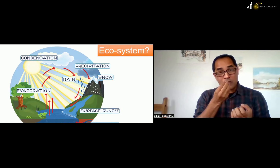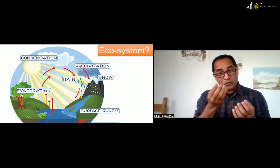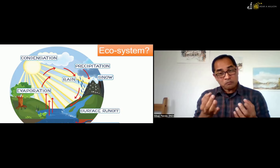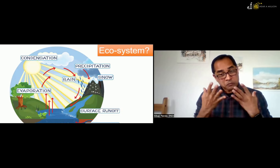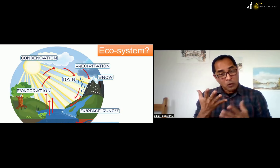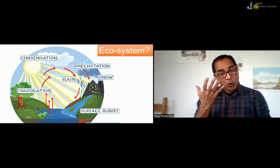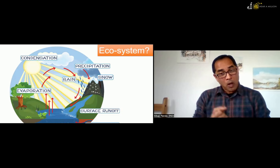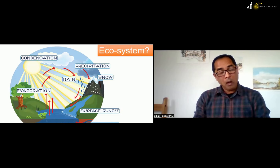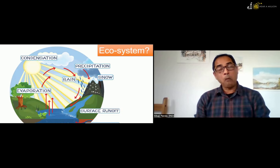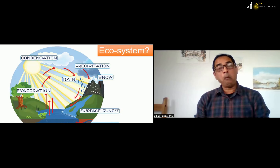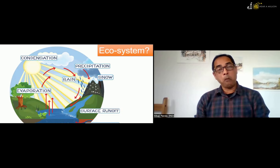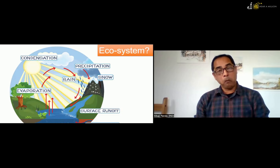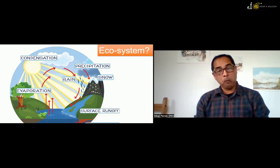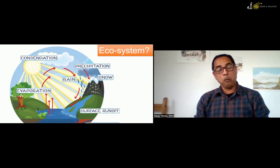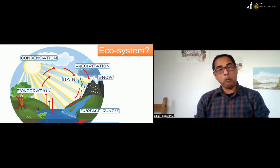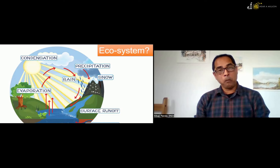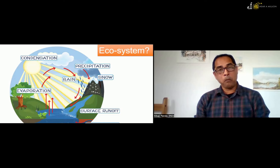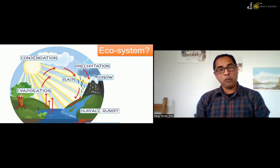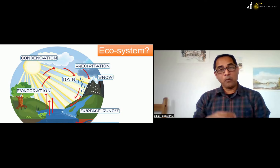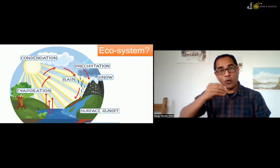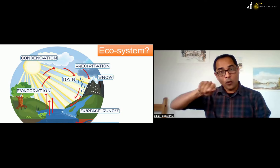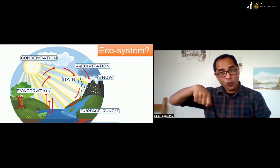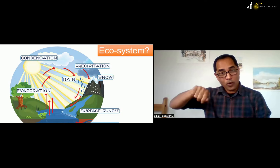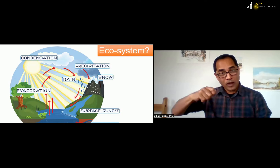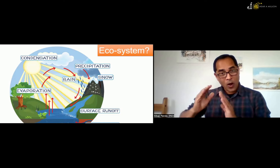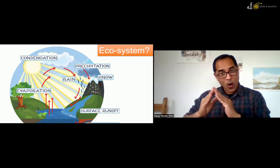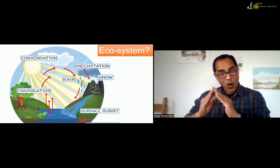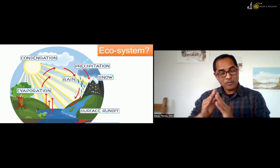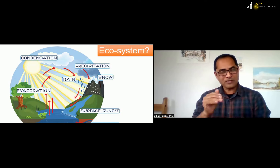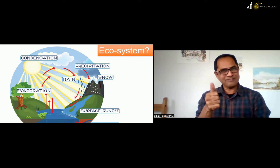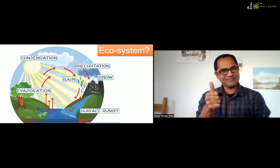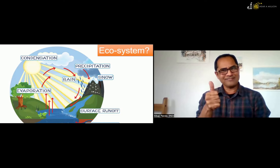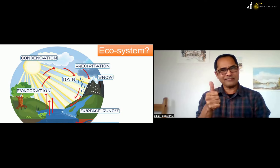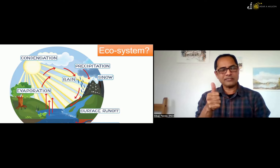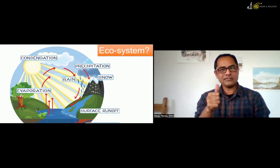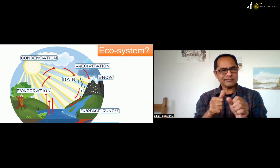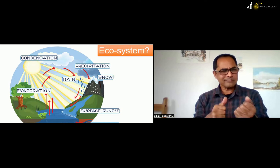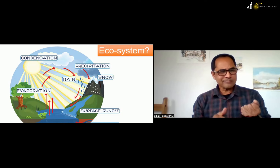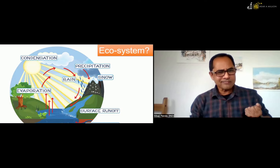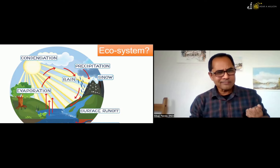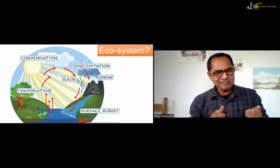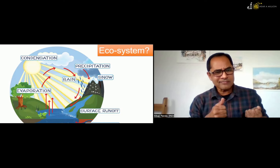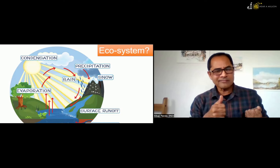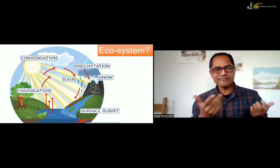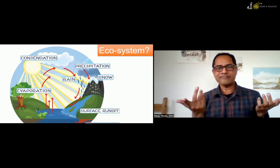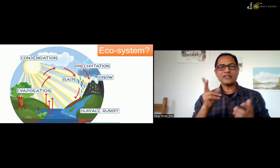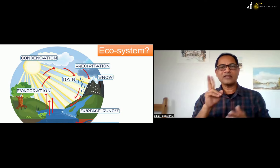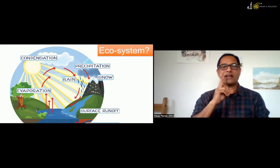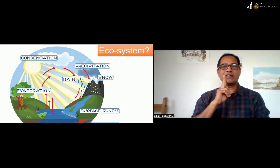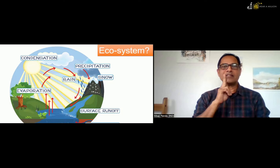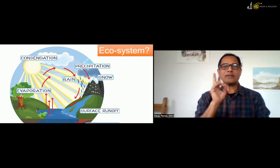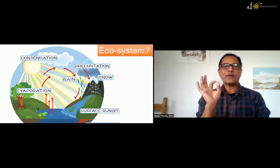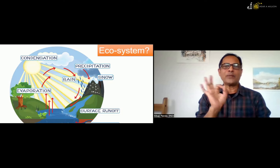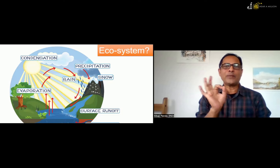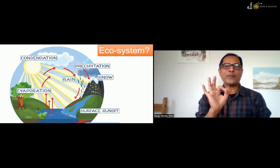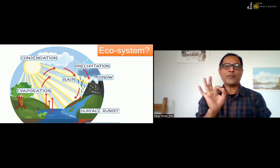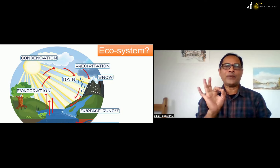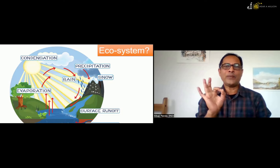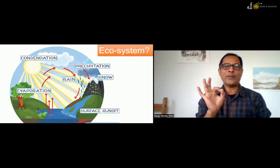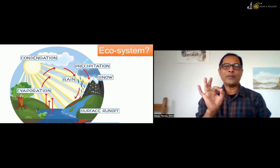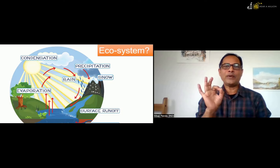be quality. So now if you say that you want really good food, tasty food, and you say that, you